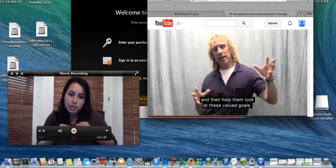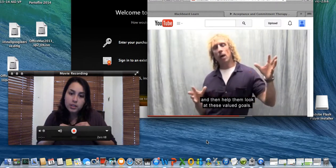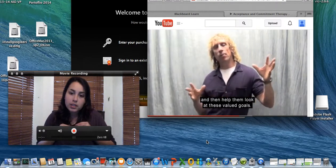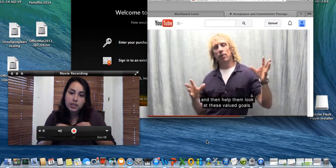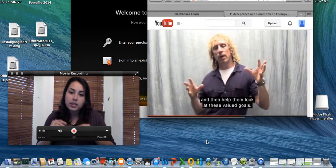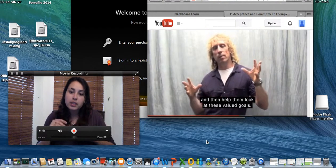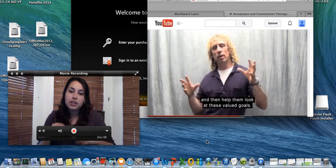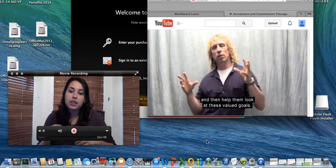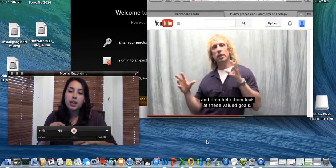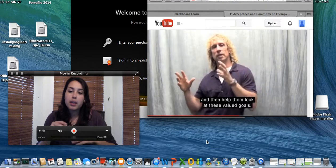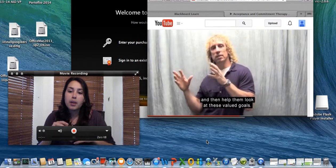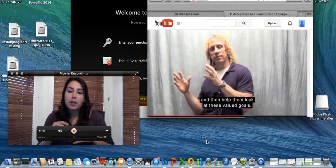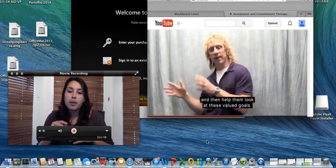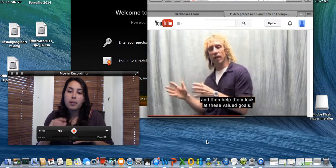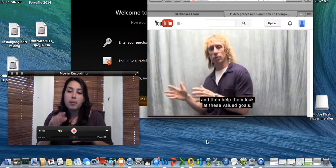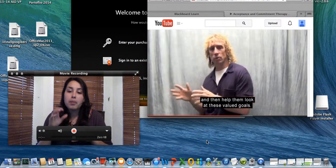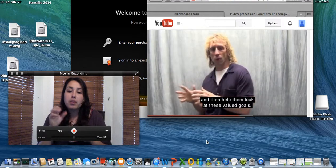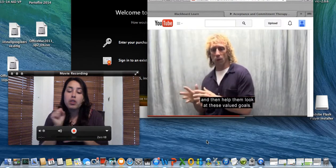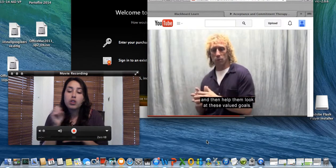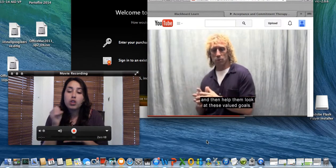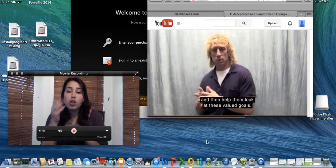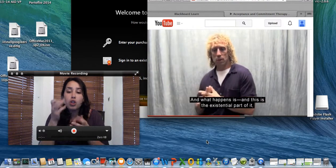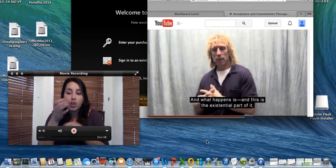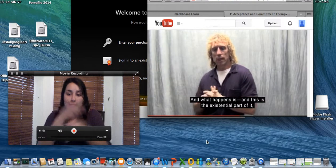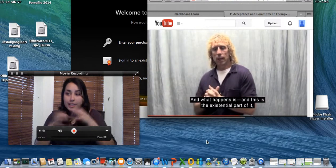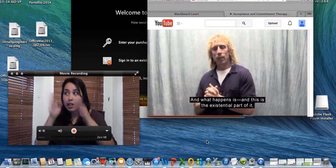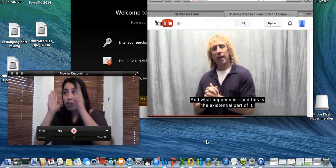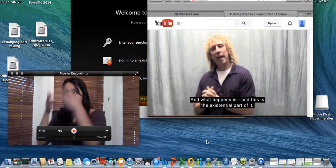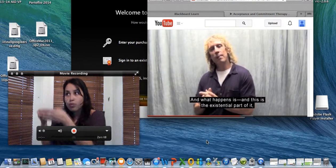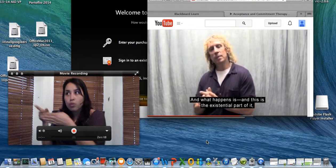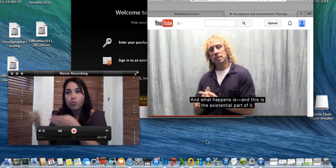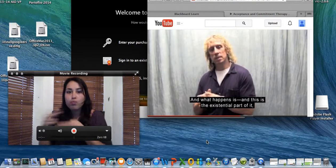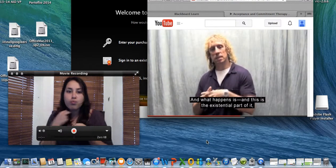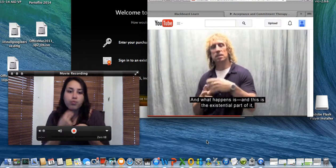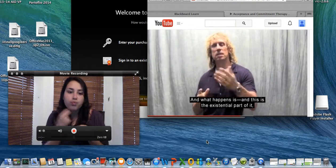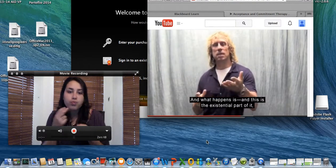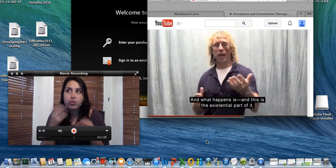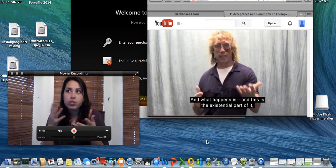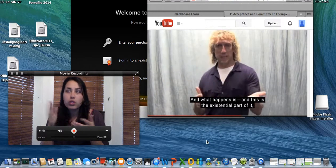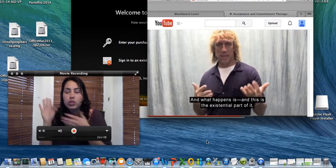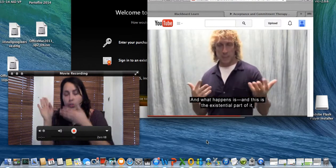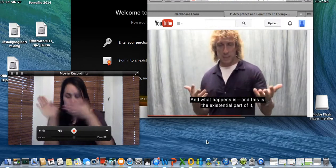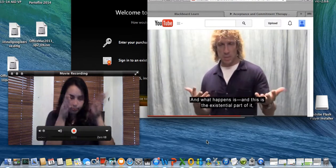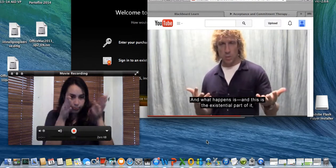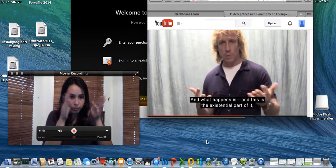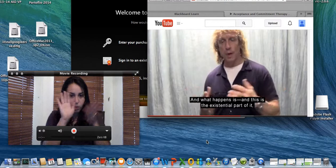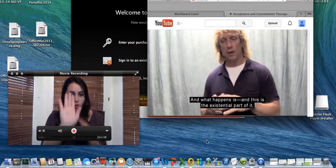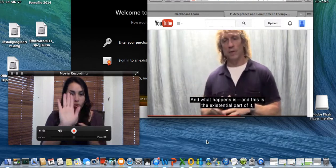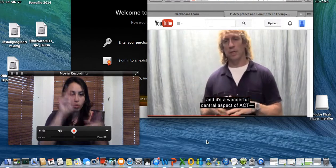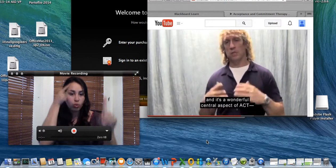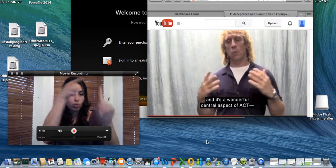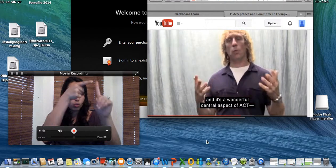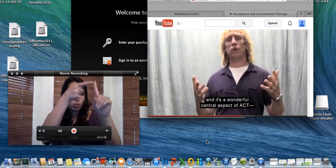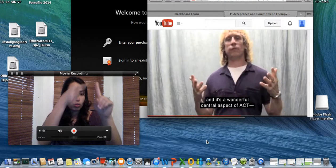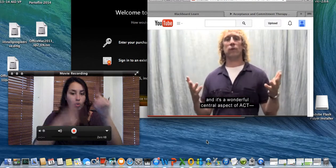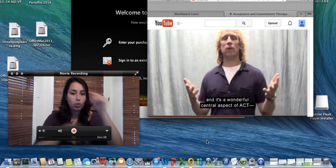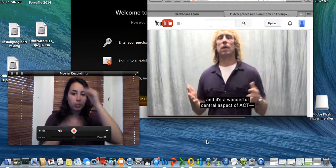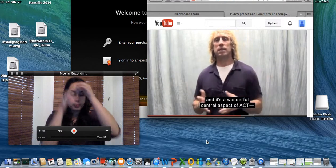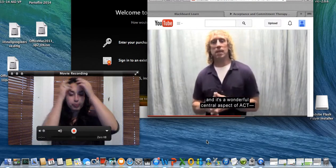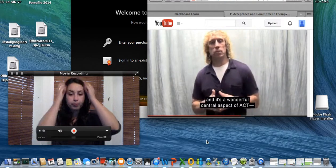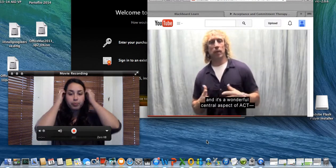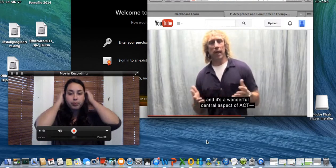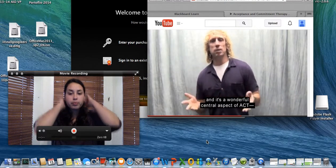And then help them look at these valued goals. And what happens is, and this is the existential part of it, and it's a